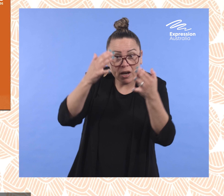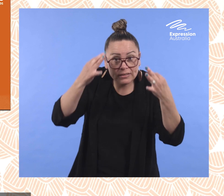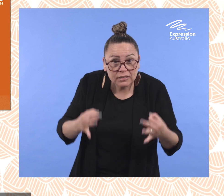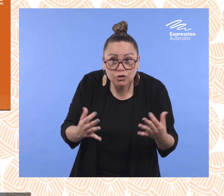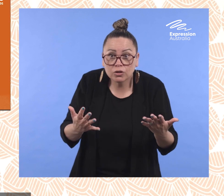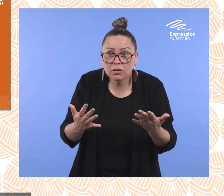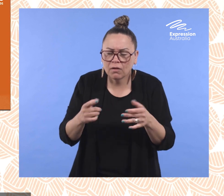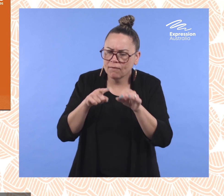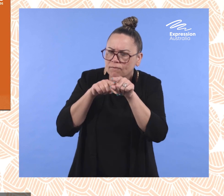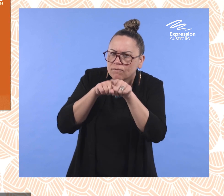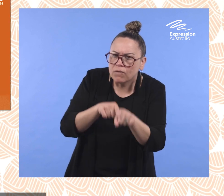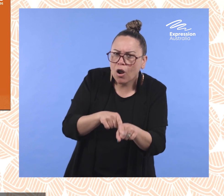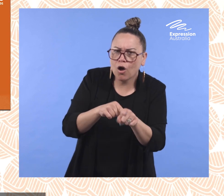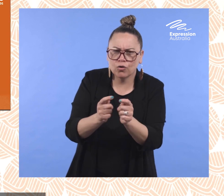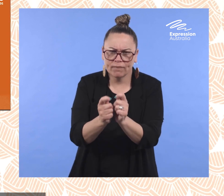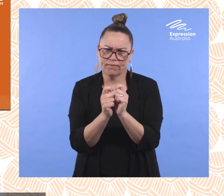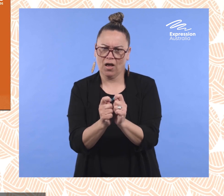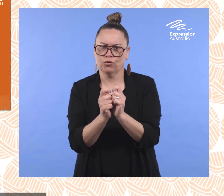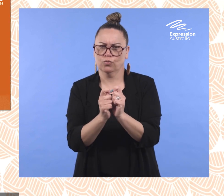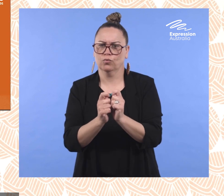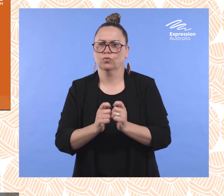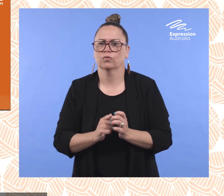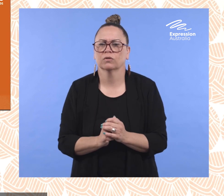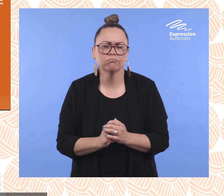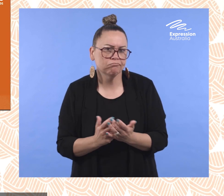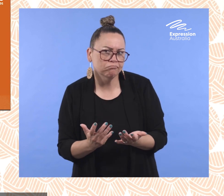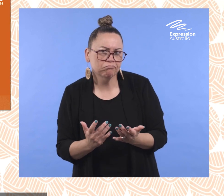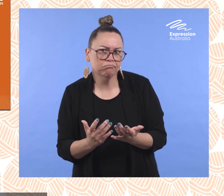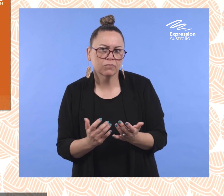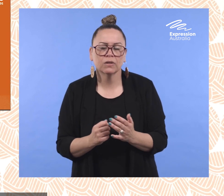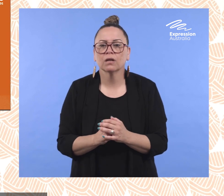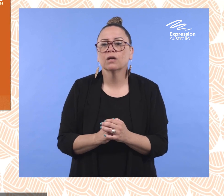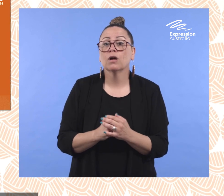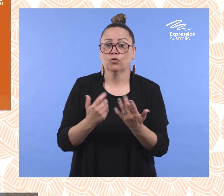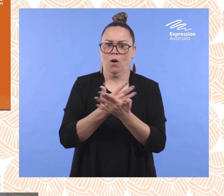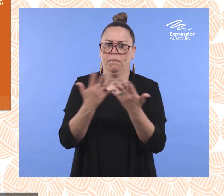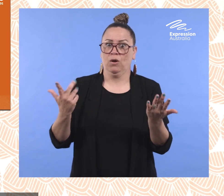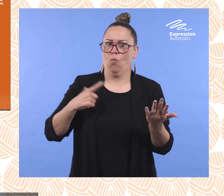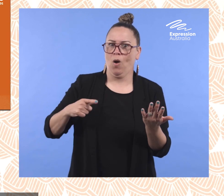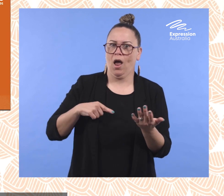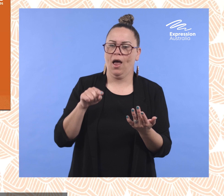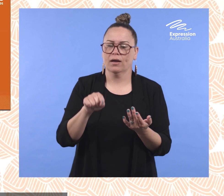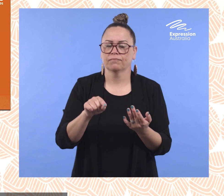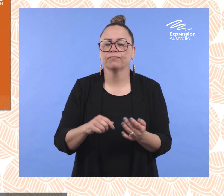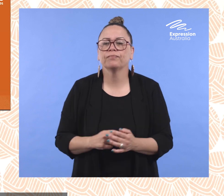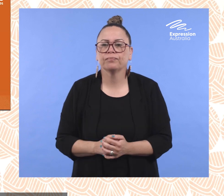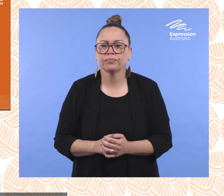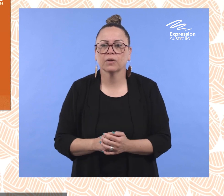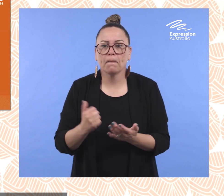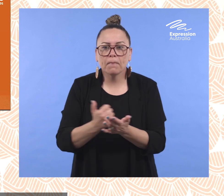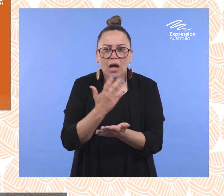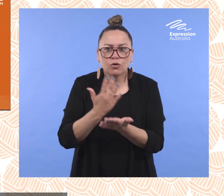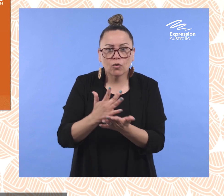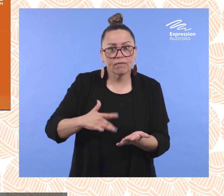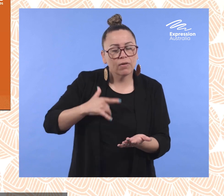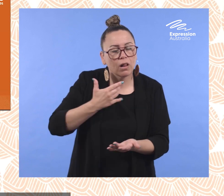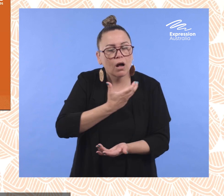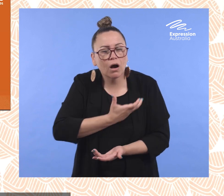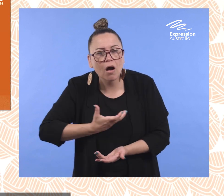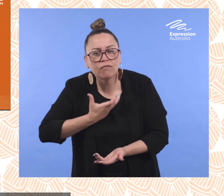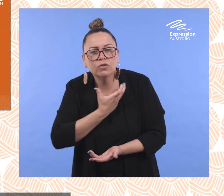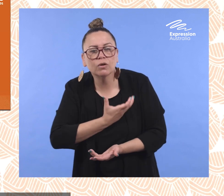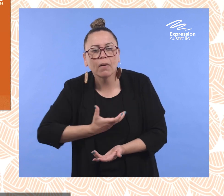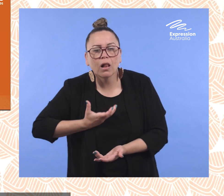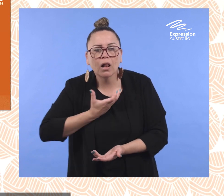aligns with your values? Yeah. And that's our big why for today, is to increase your comfort. Yep.